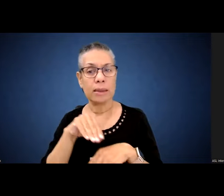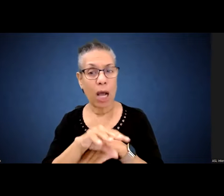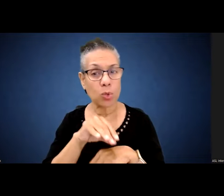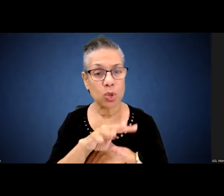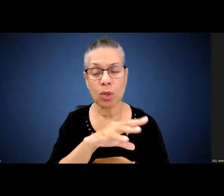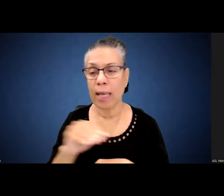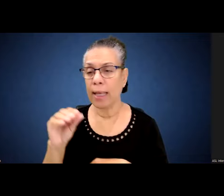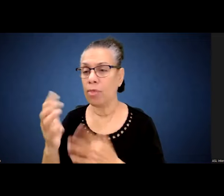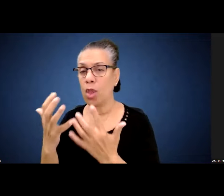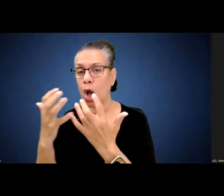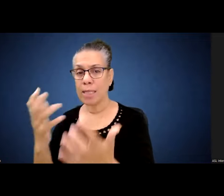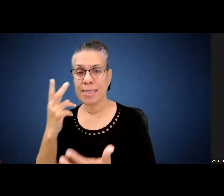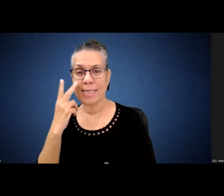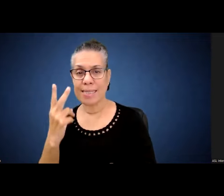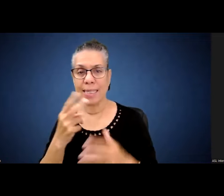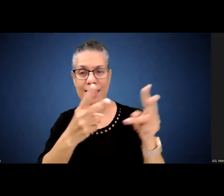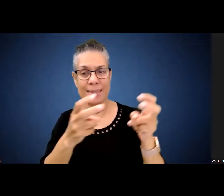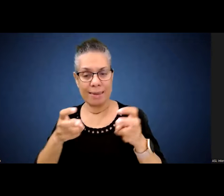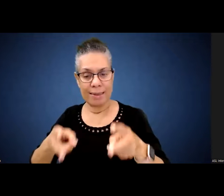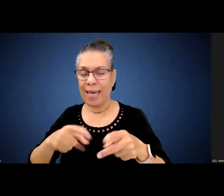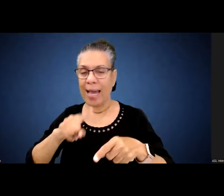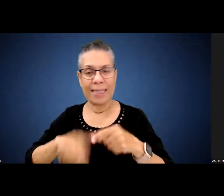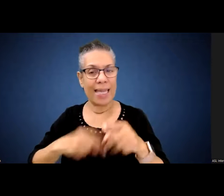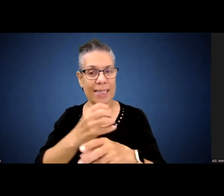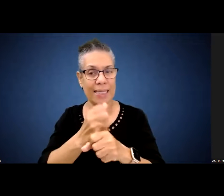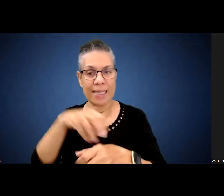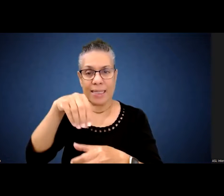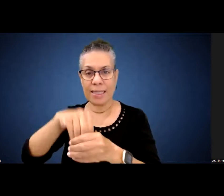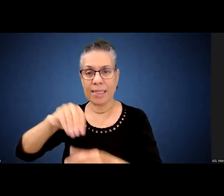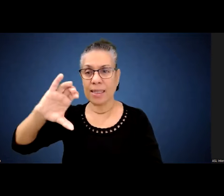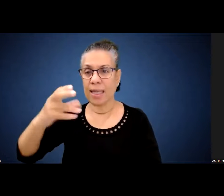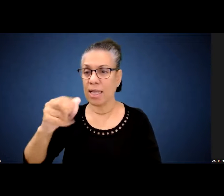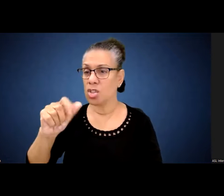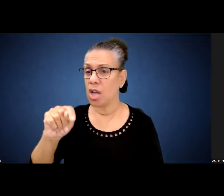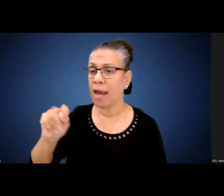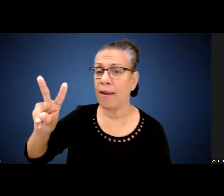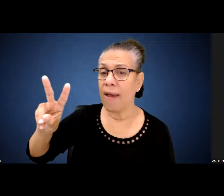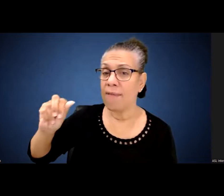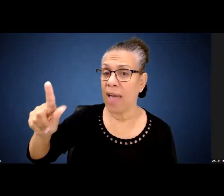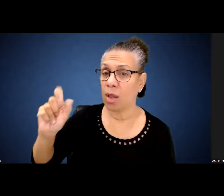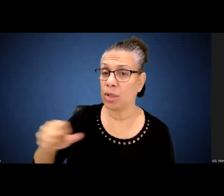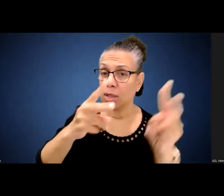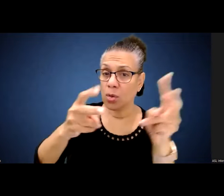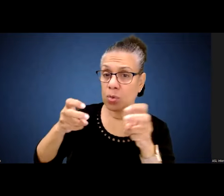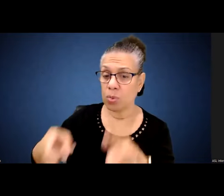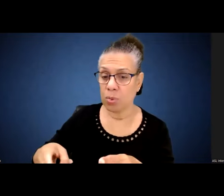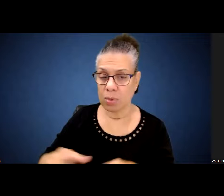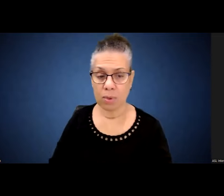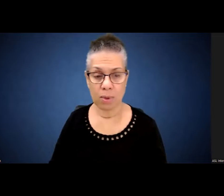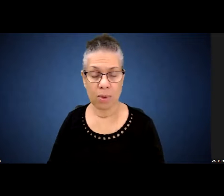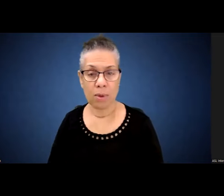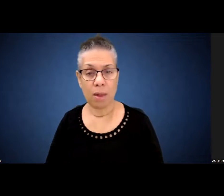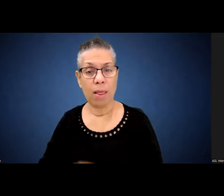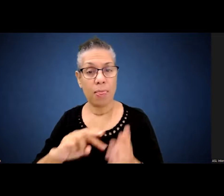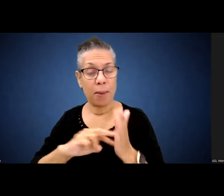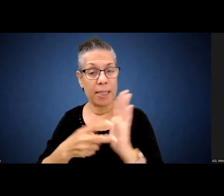in the audience to see it. And I'm not, for some reason, able to do that. Val, are you able to do that? Yep. You want me to post the definition,